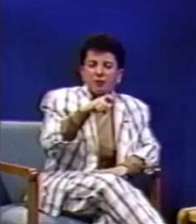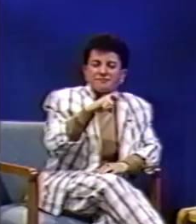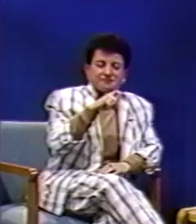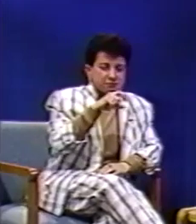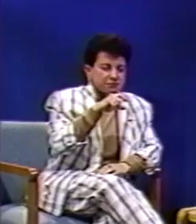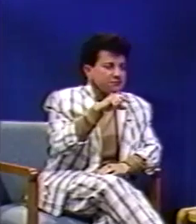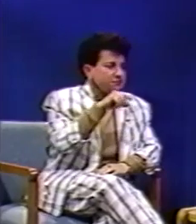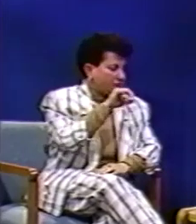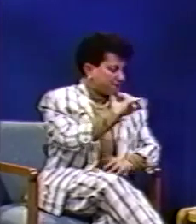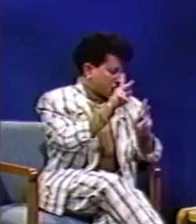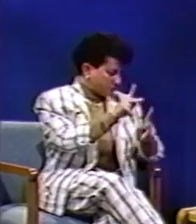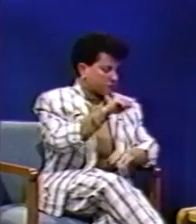air.